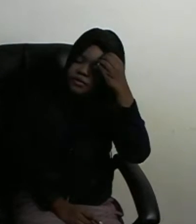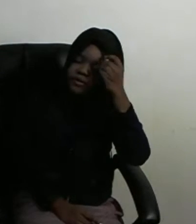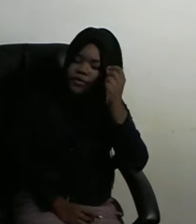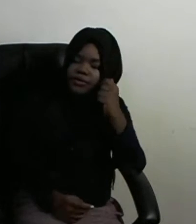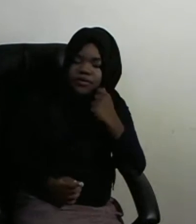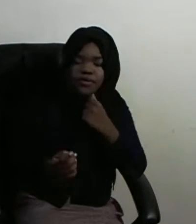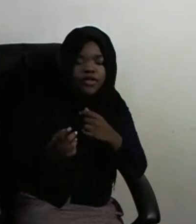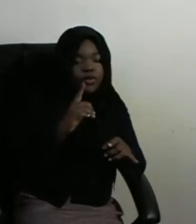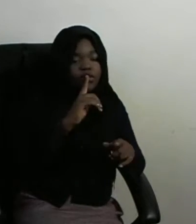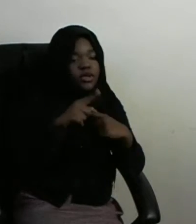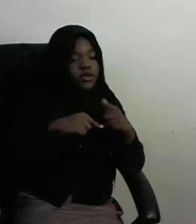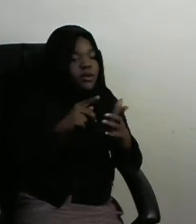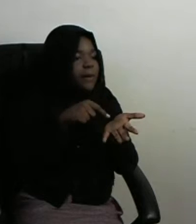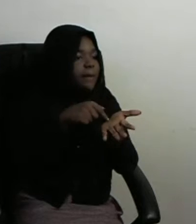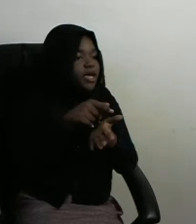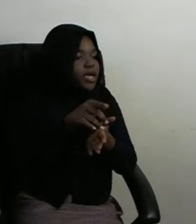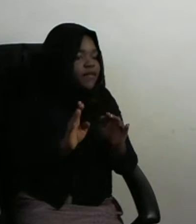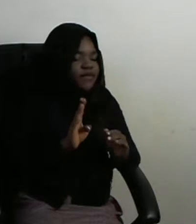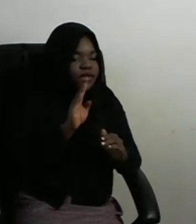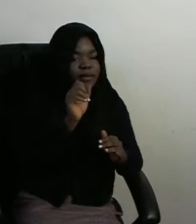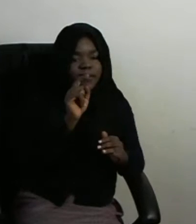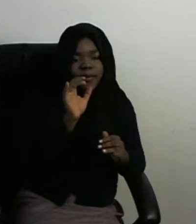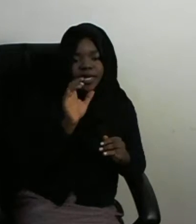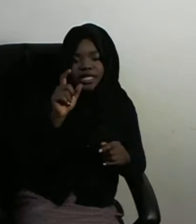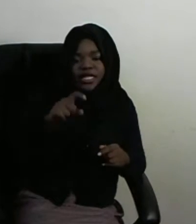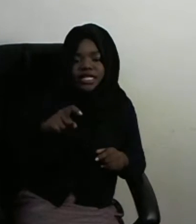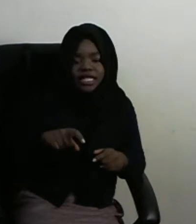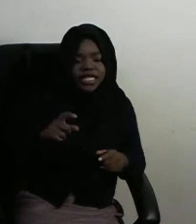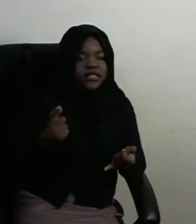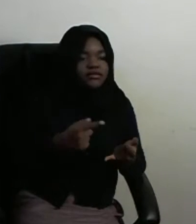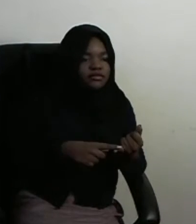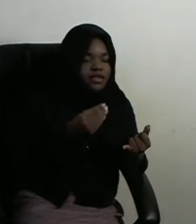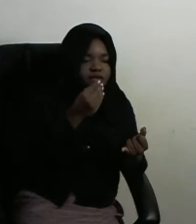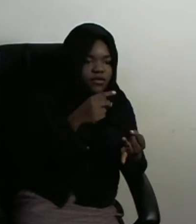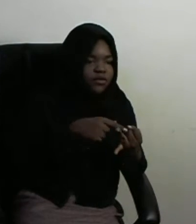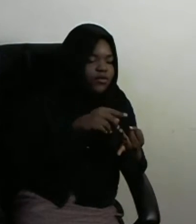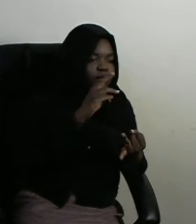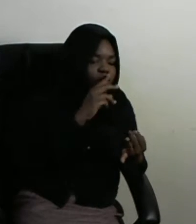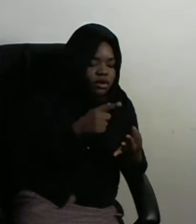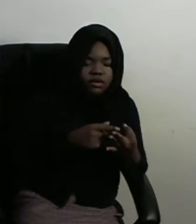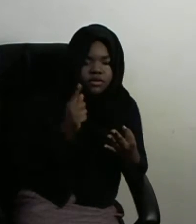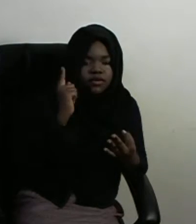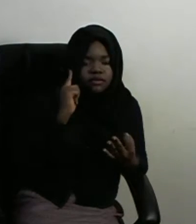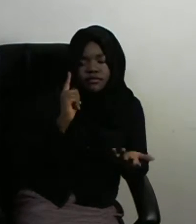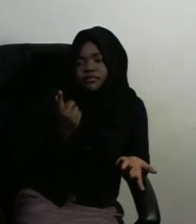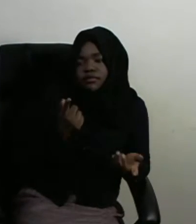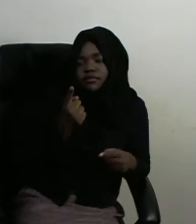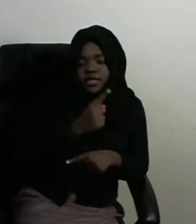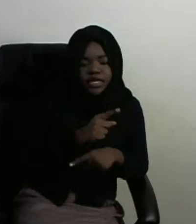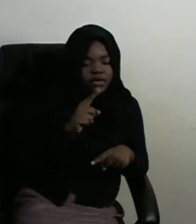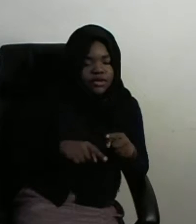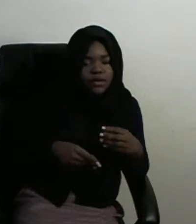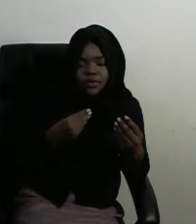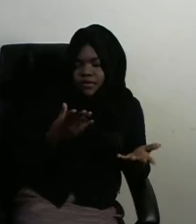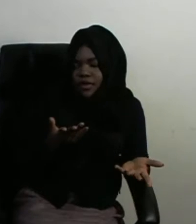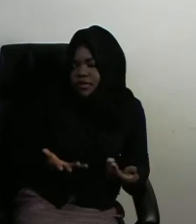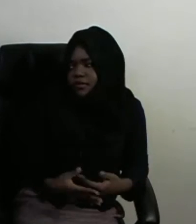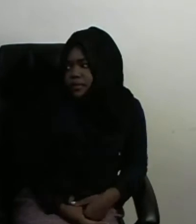terms of paying off for the basic needs for the person working for the master.